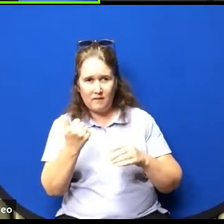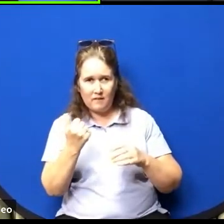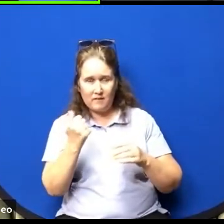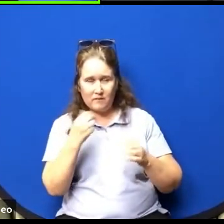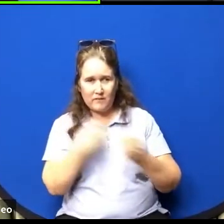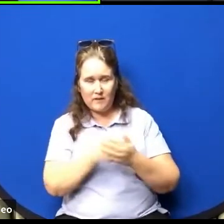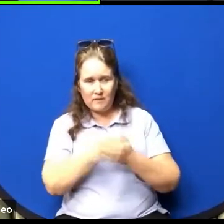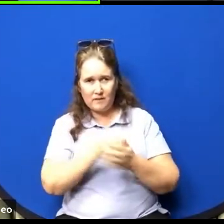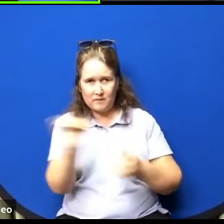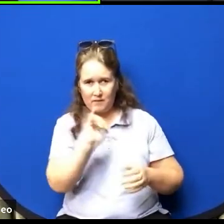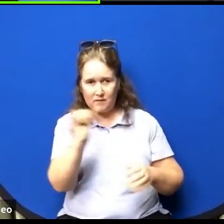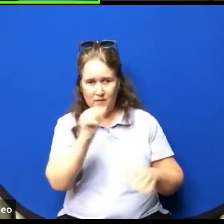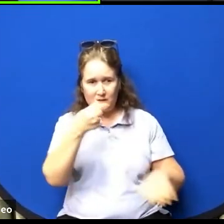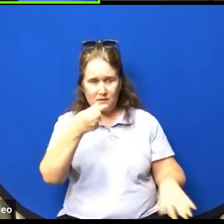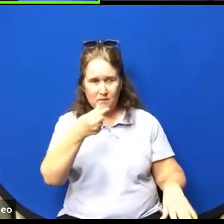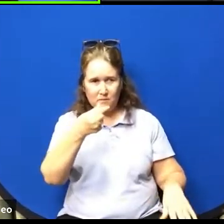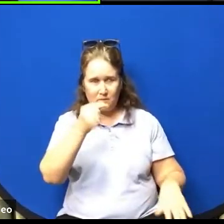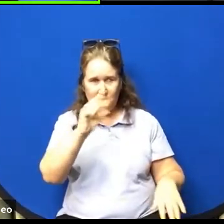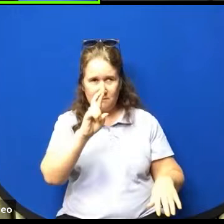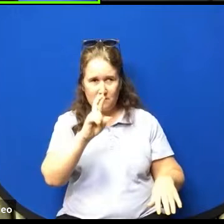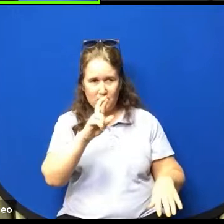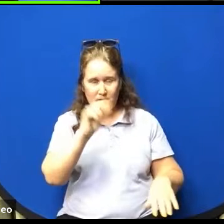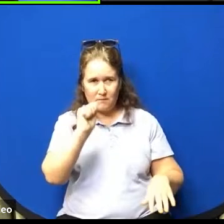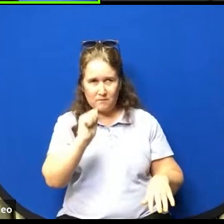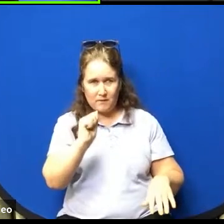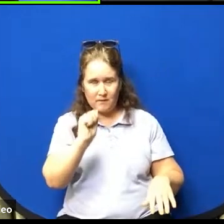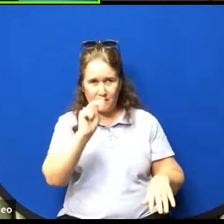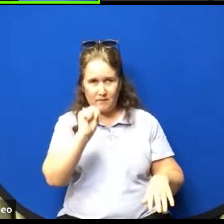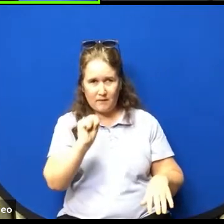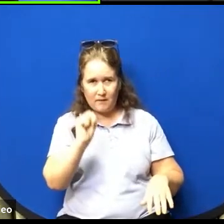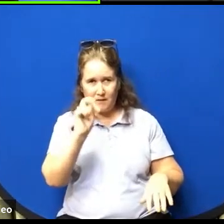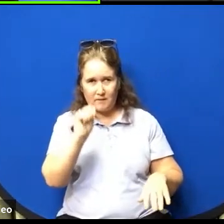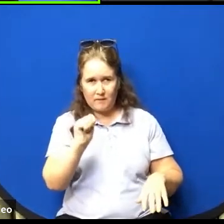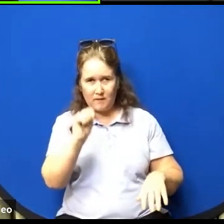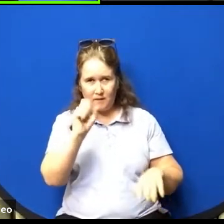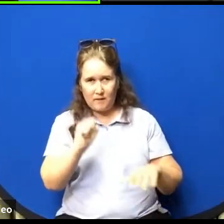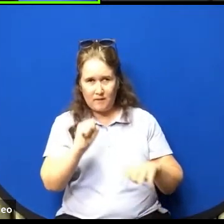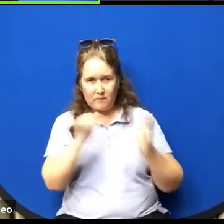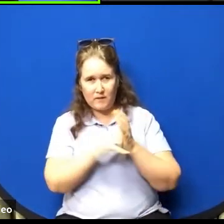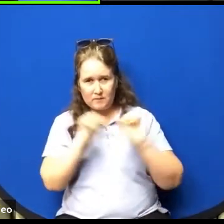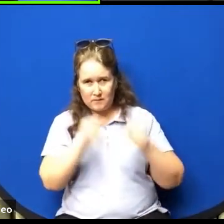it's time that we start looking for additional funds,